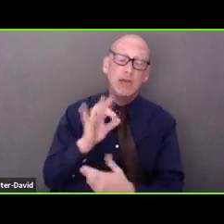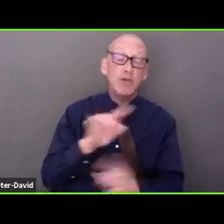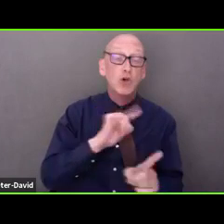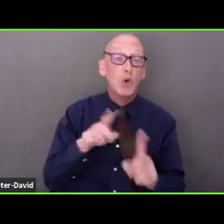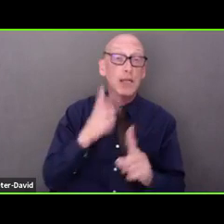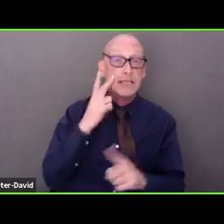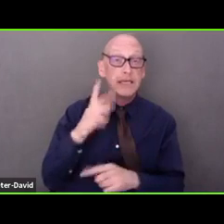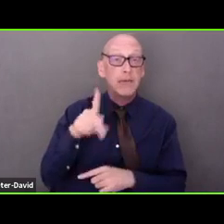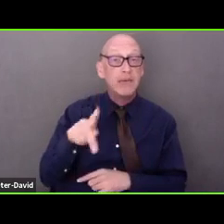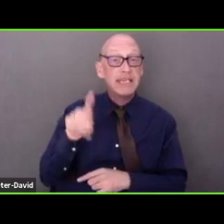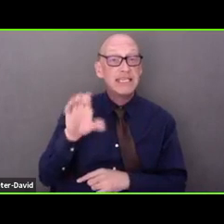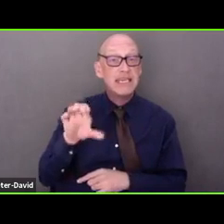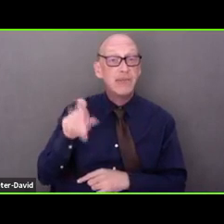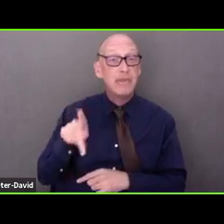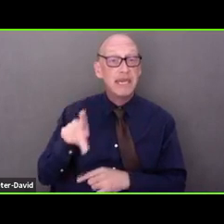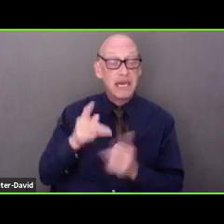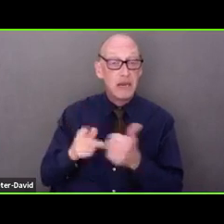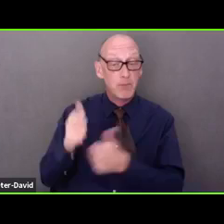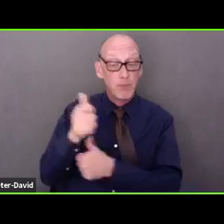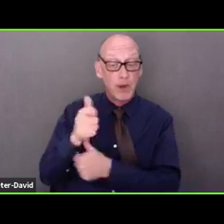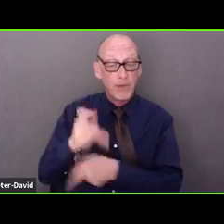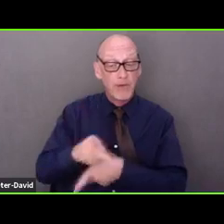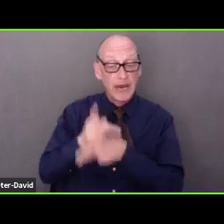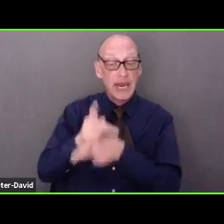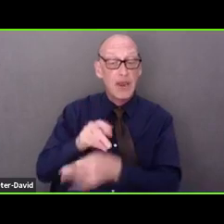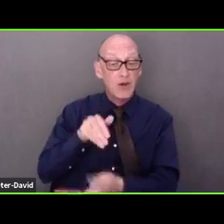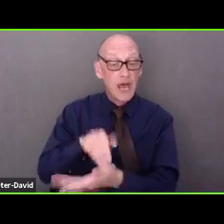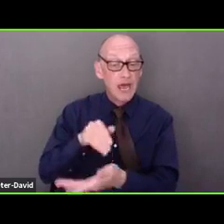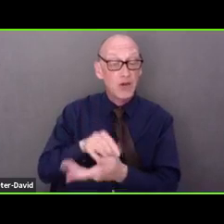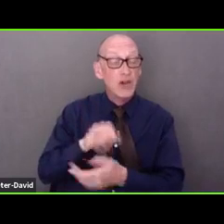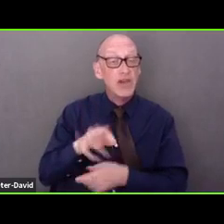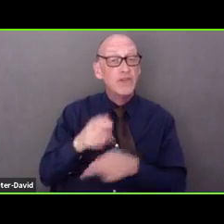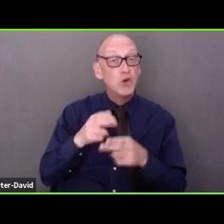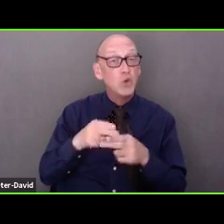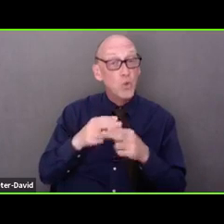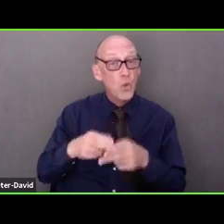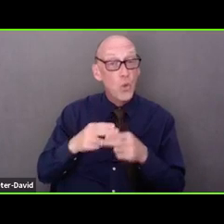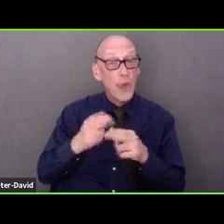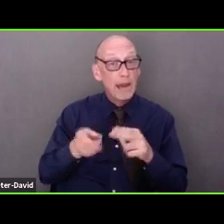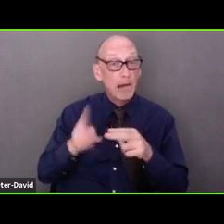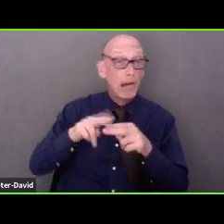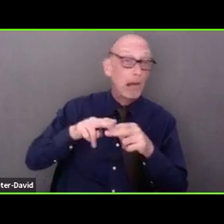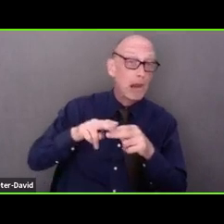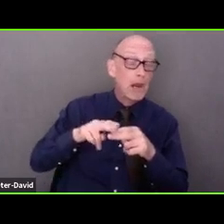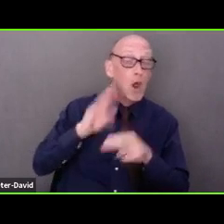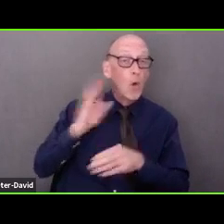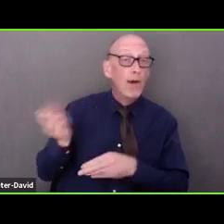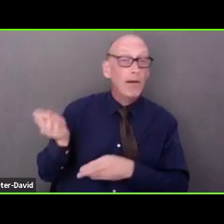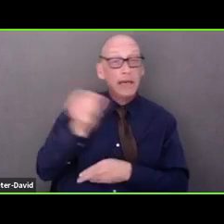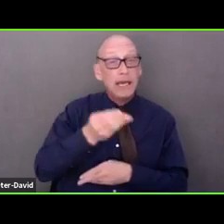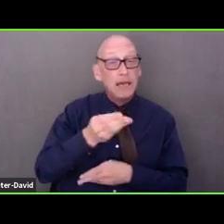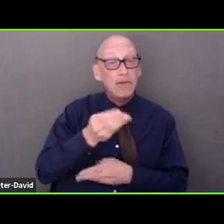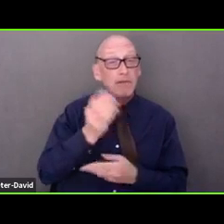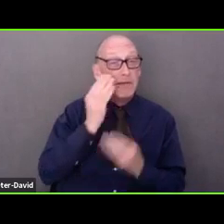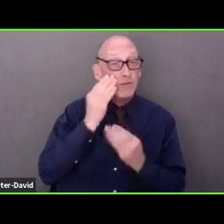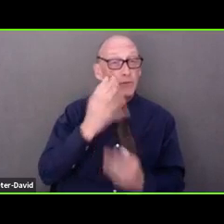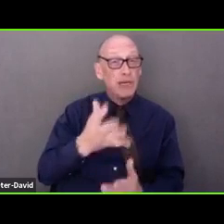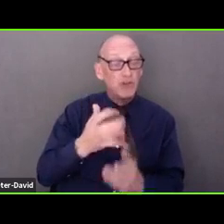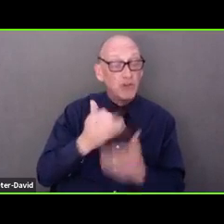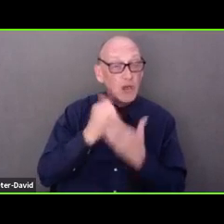a little bit overweight, they will give you some materials to help you eat better and to prepare